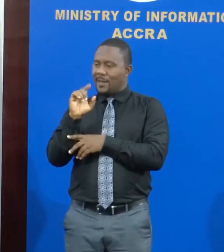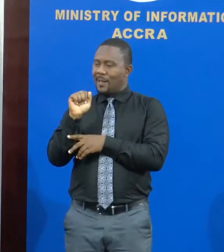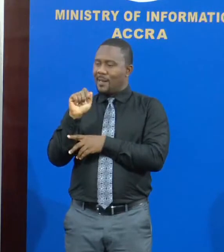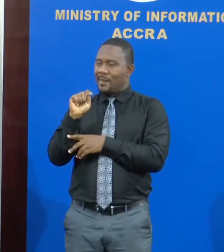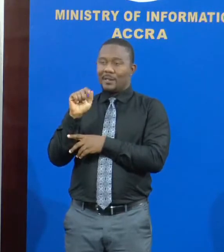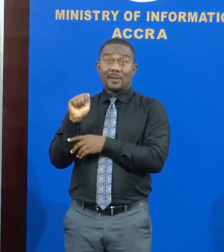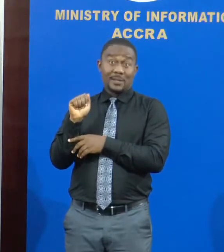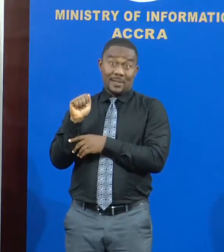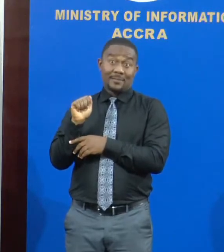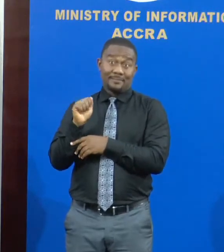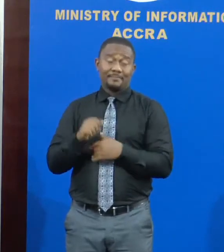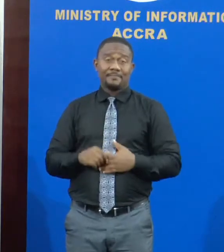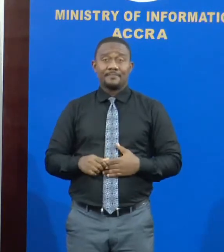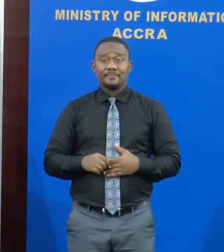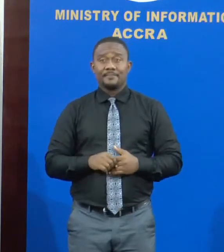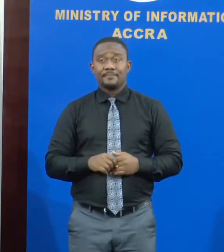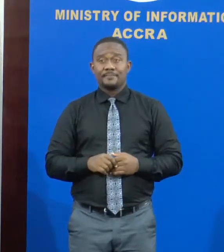And